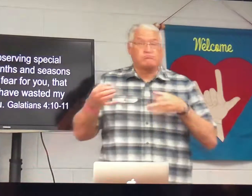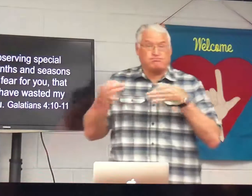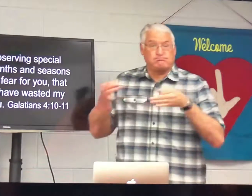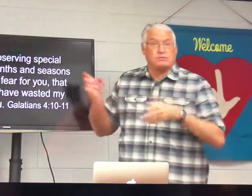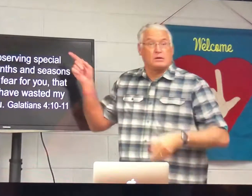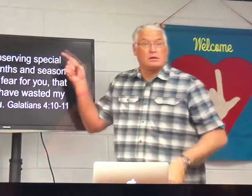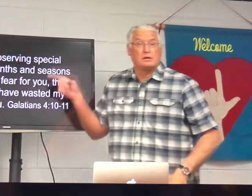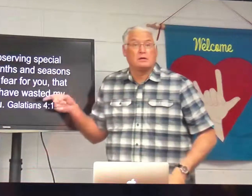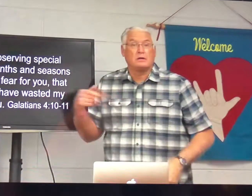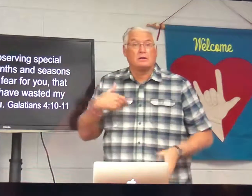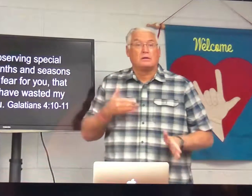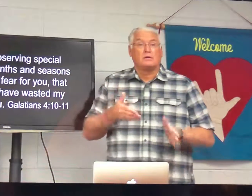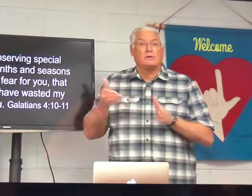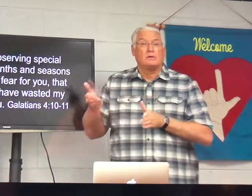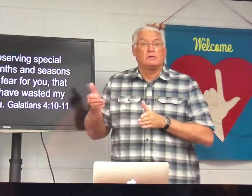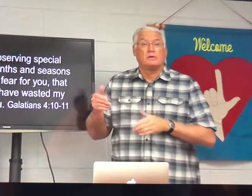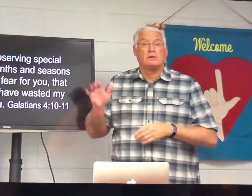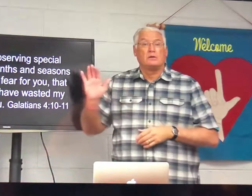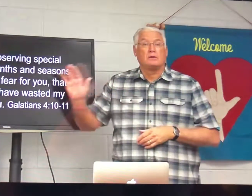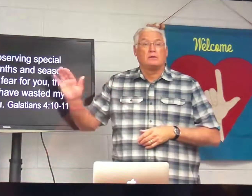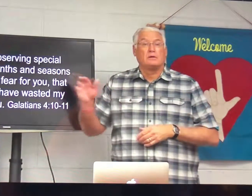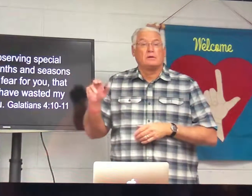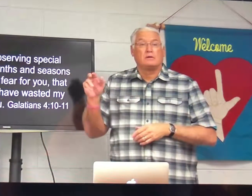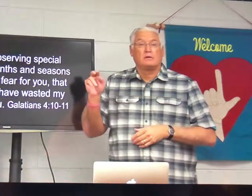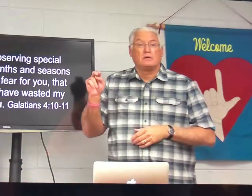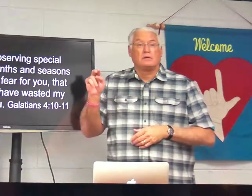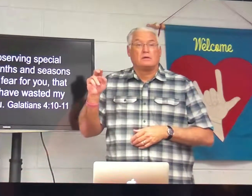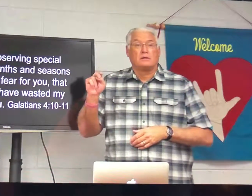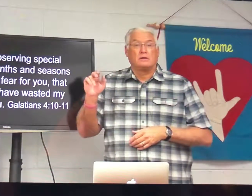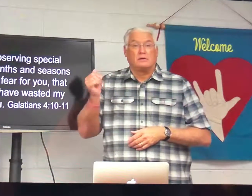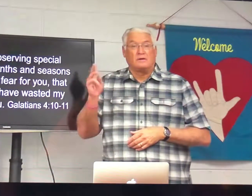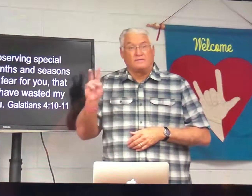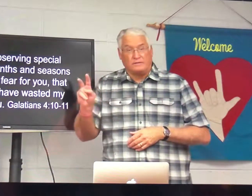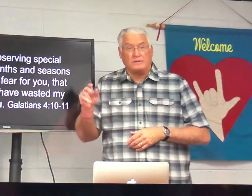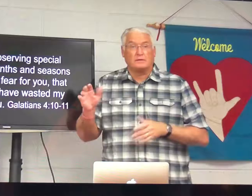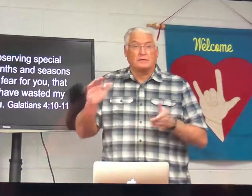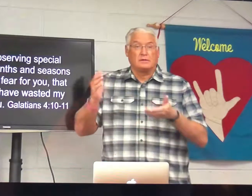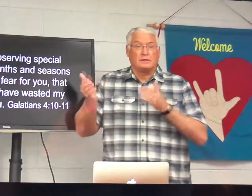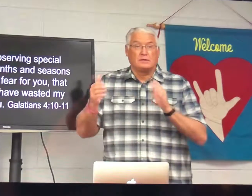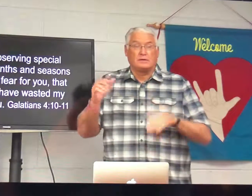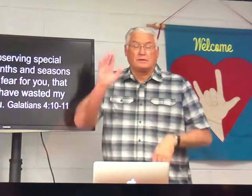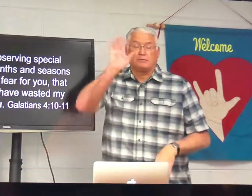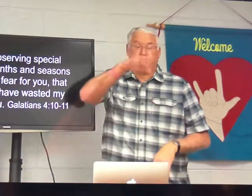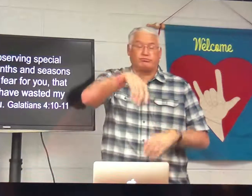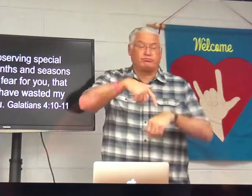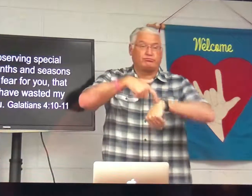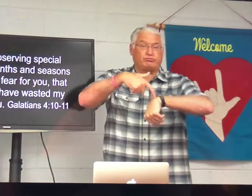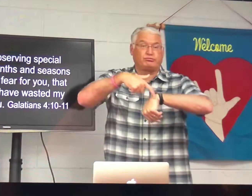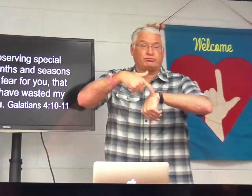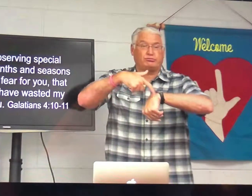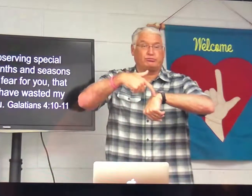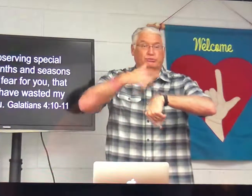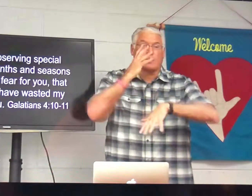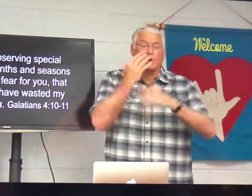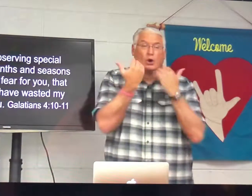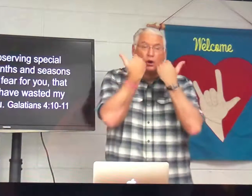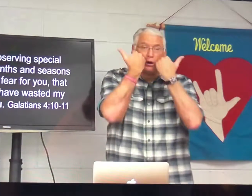In the air, right side. Pujols, foul territory, and no play.